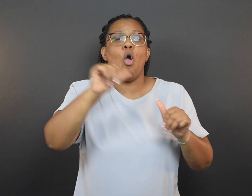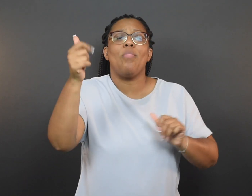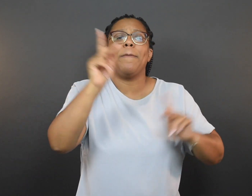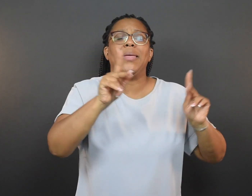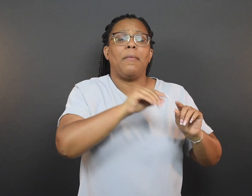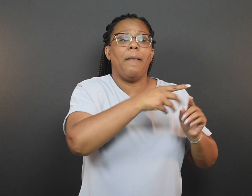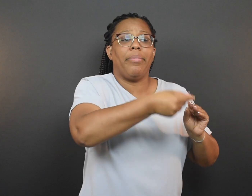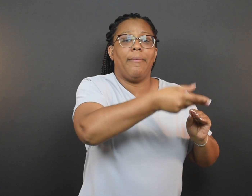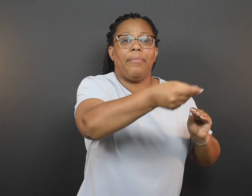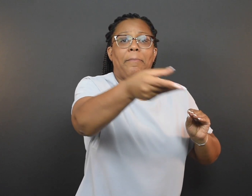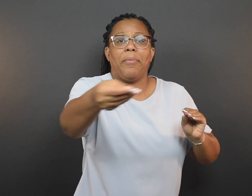other people.